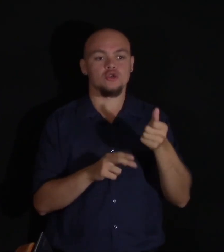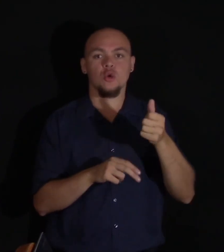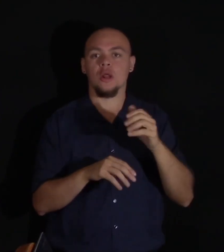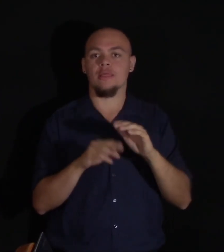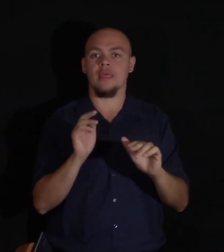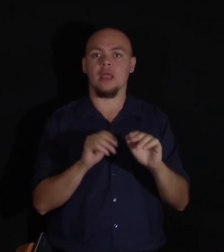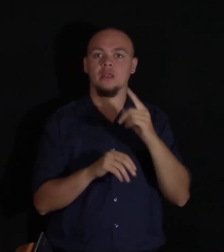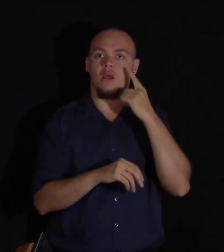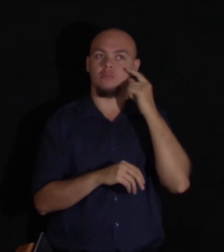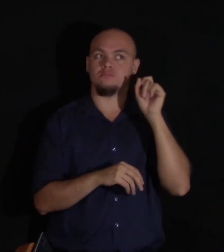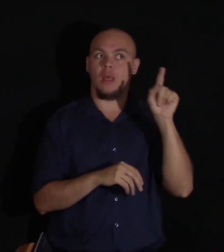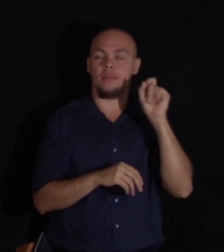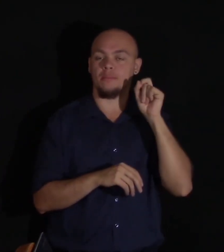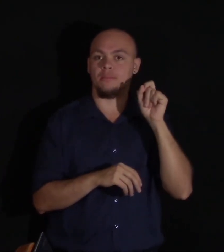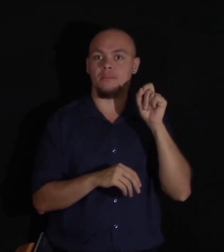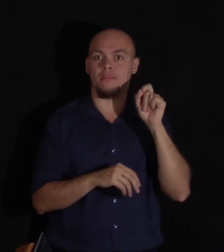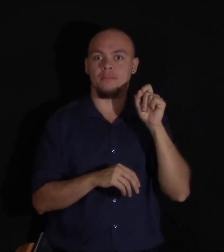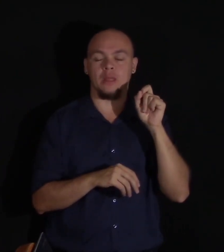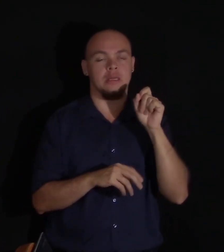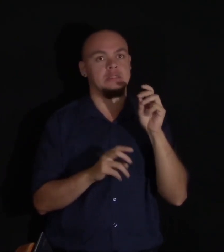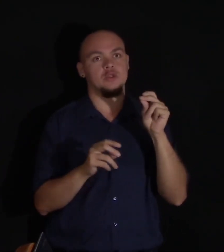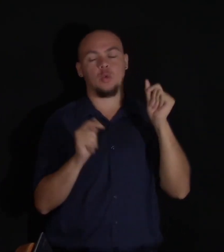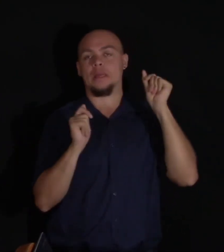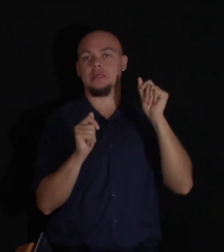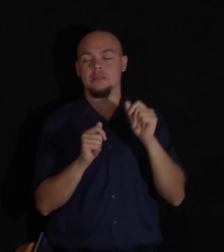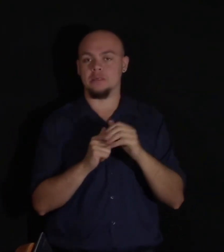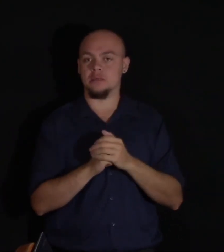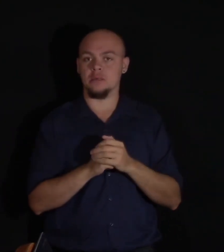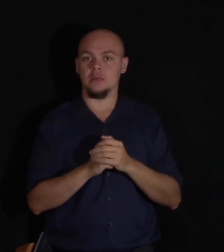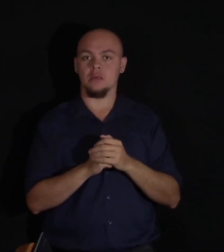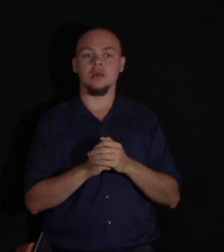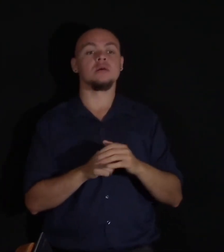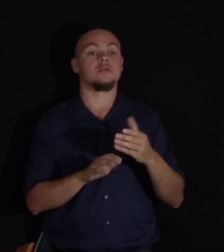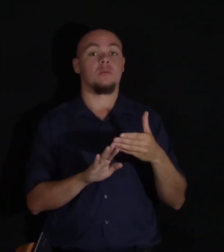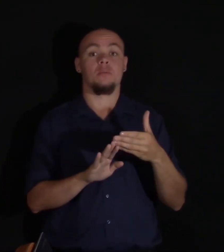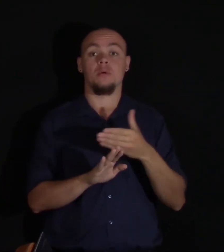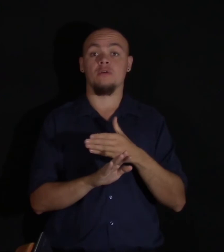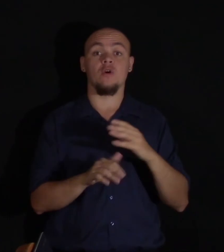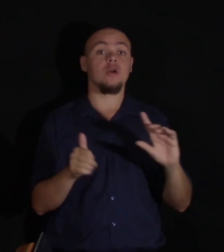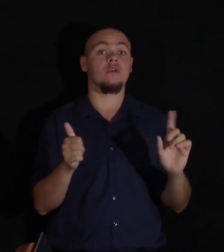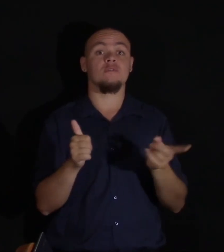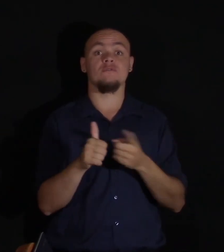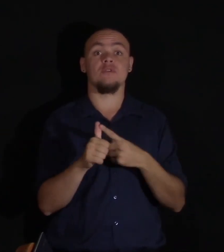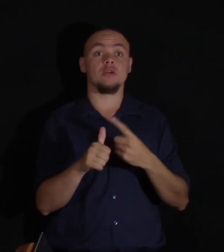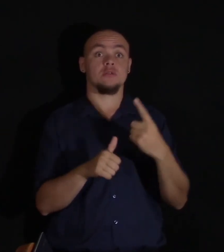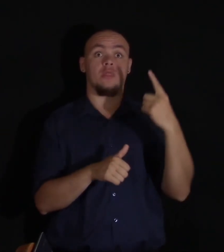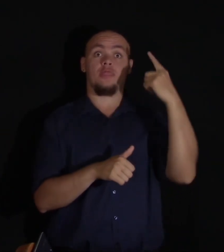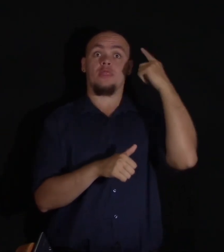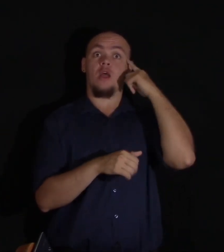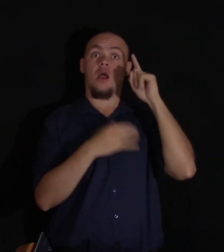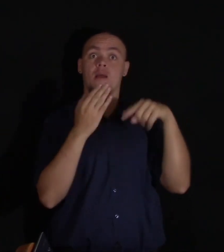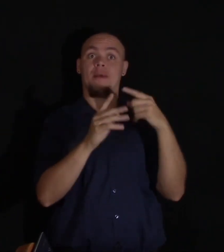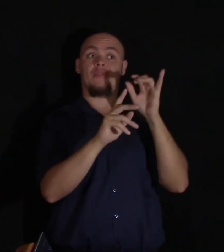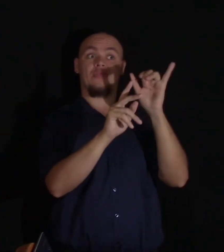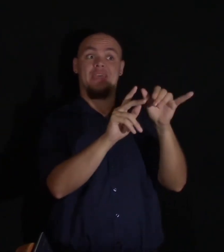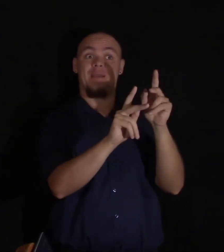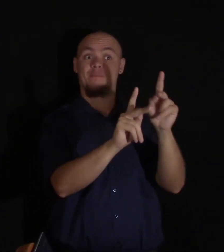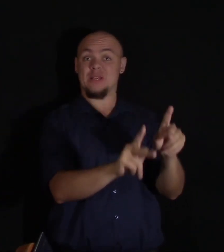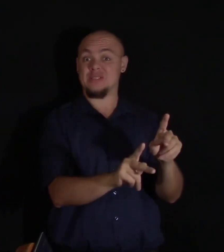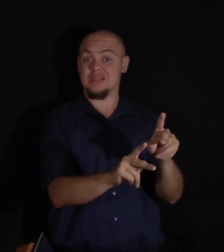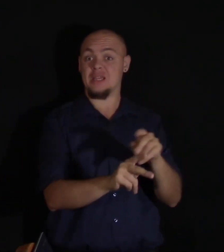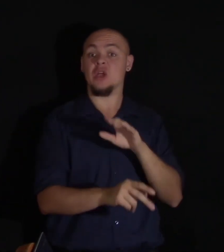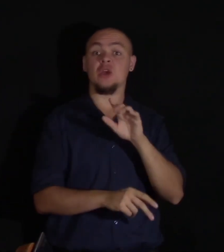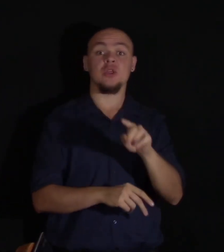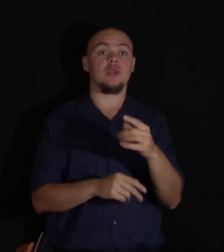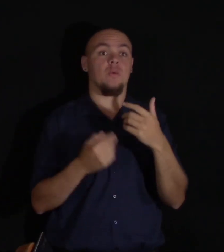glimpse of your eyes. So even before you have your first conscious thought about the person you're meeting, you're